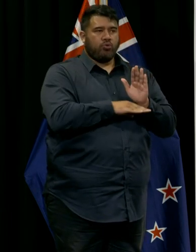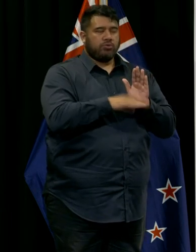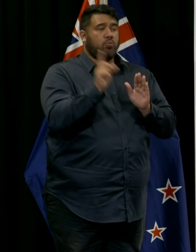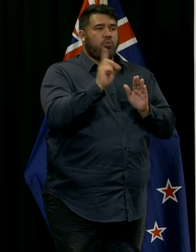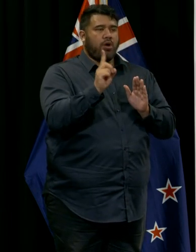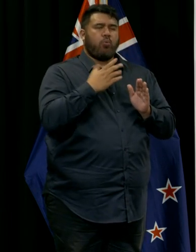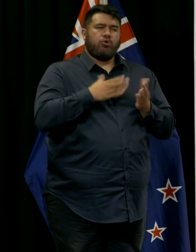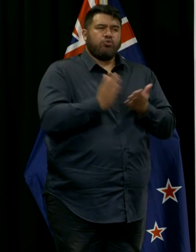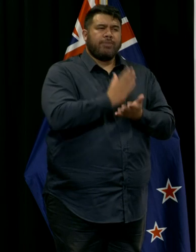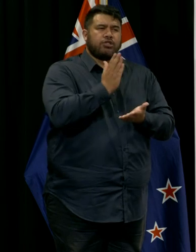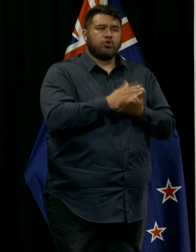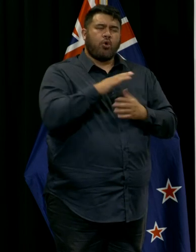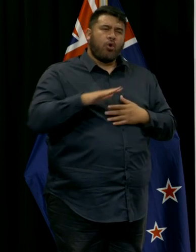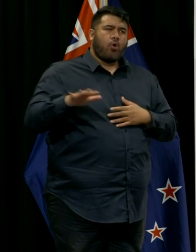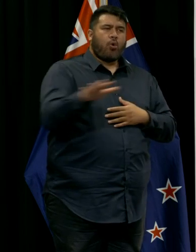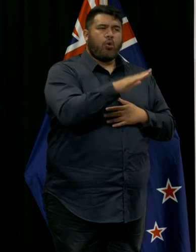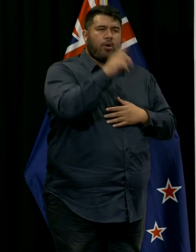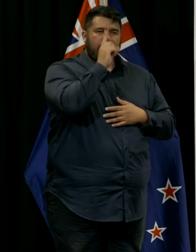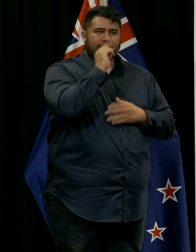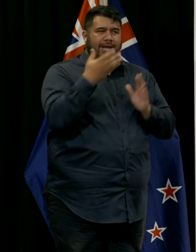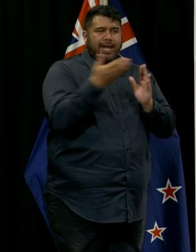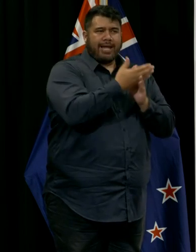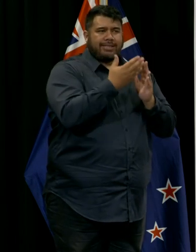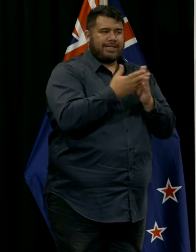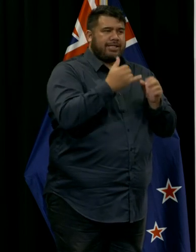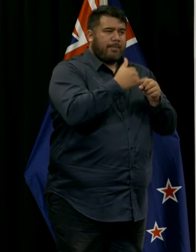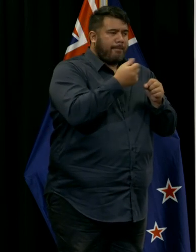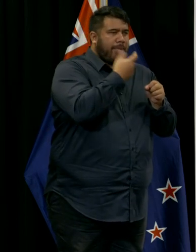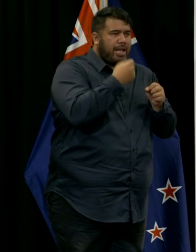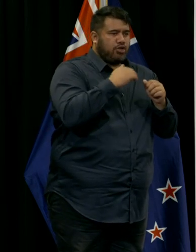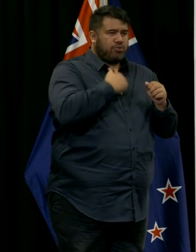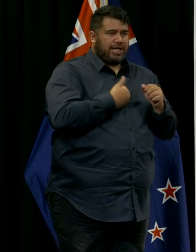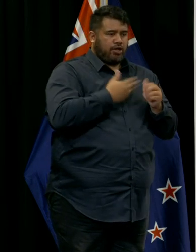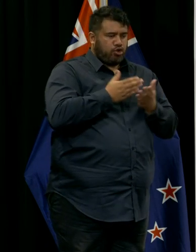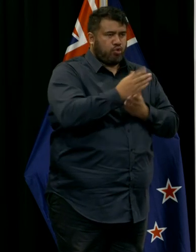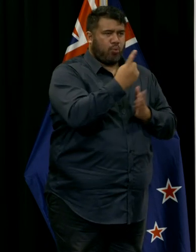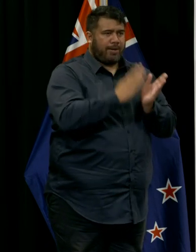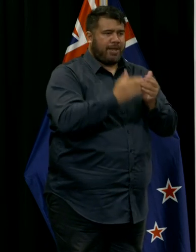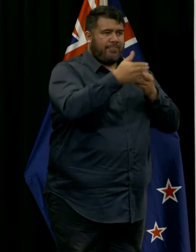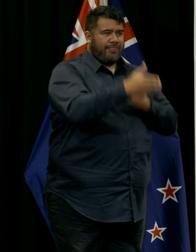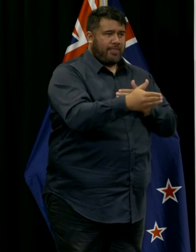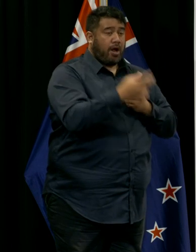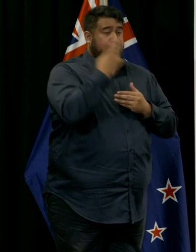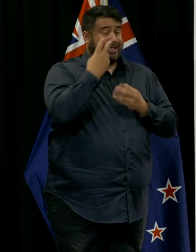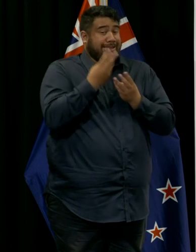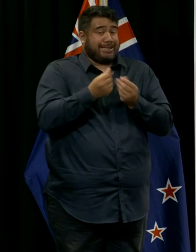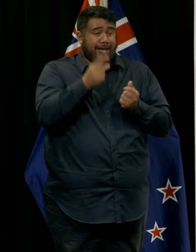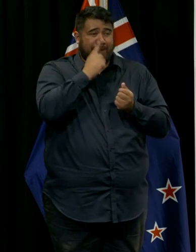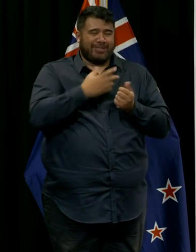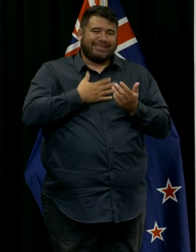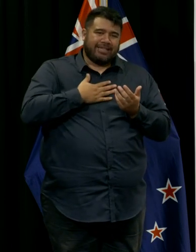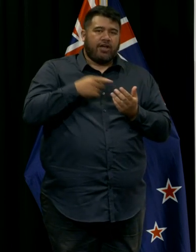can access the pharmaceuticals that they need over the coming month. We have seen some stockpiling, unfortunately, by